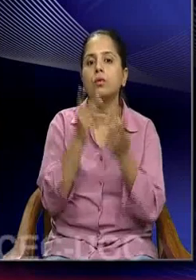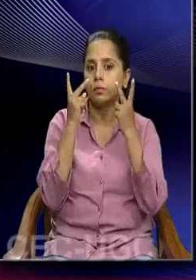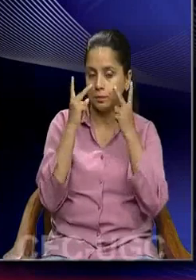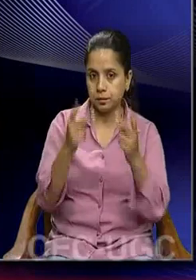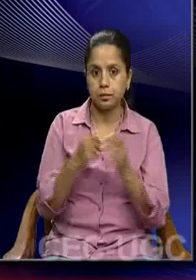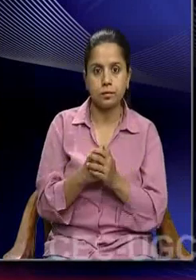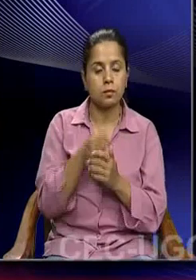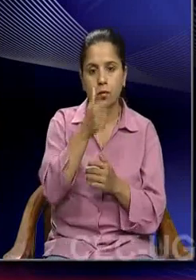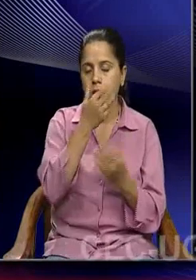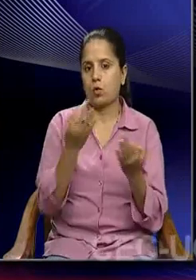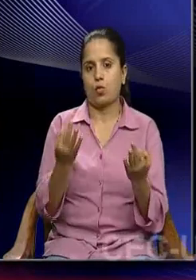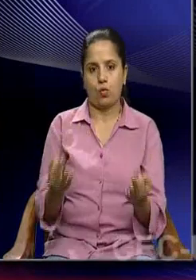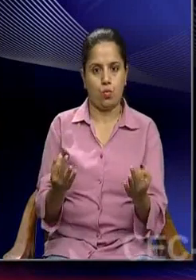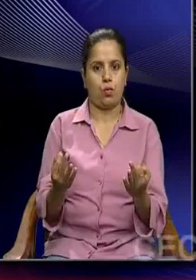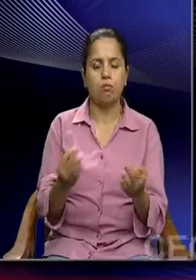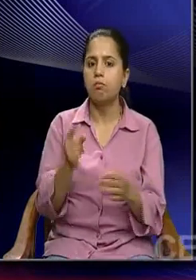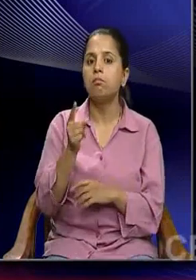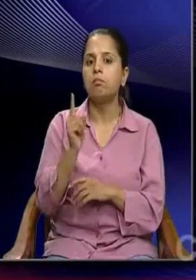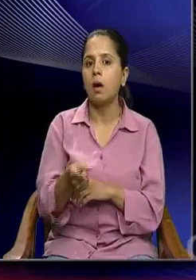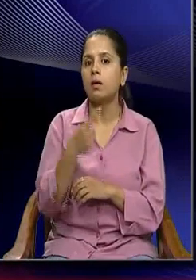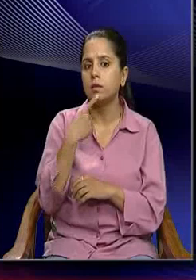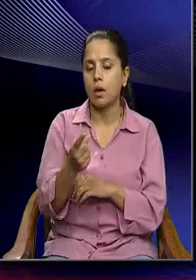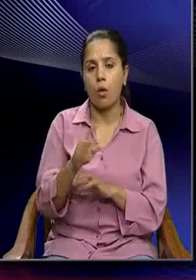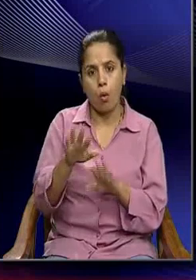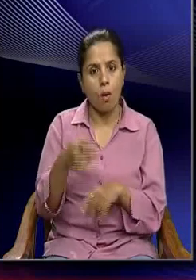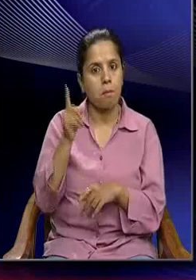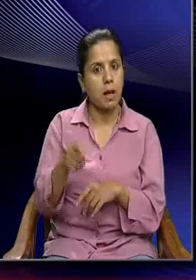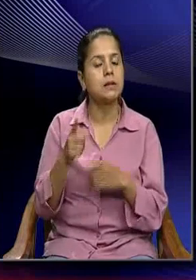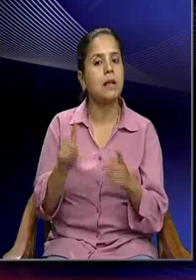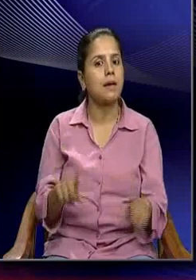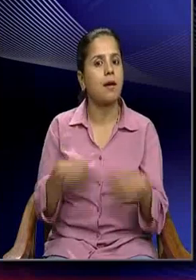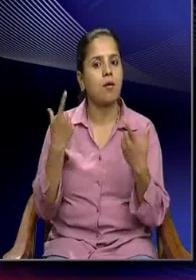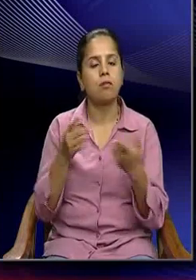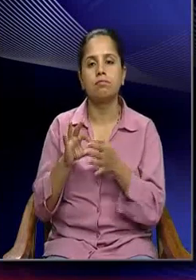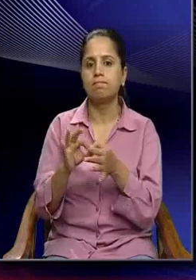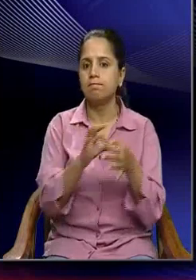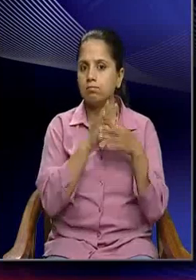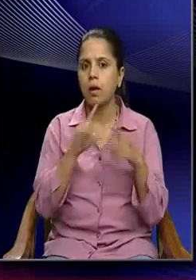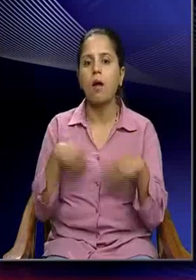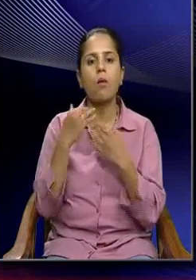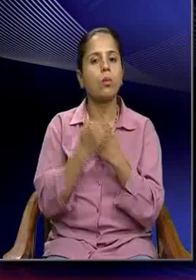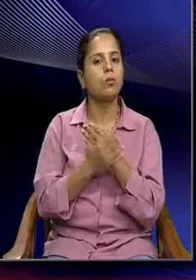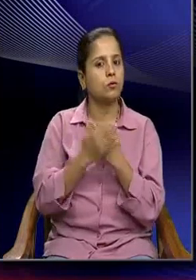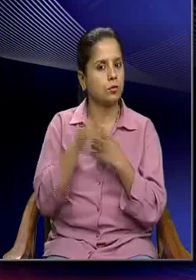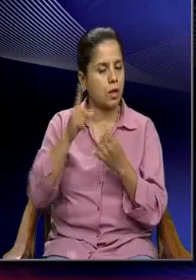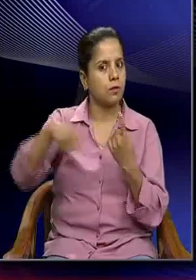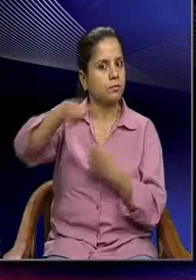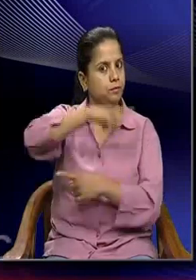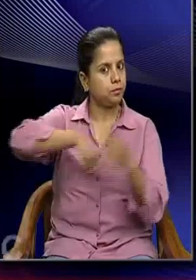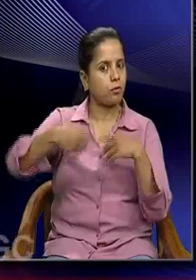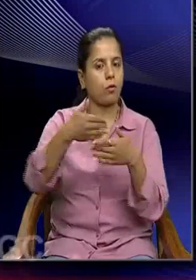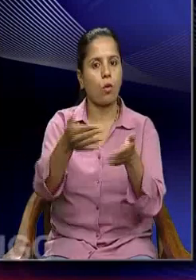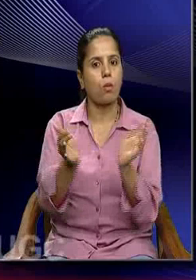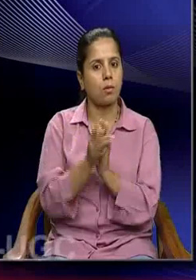that the yogi should have or should live in a harmonious way in its surrounding